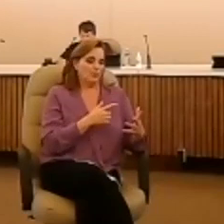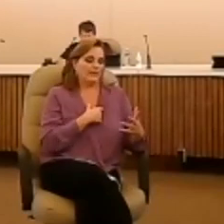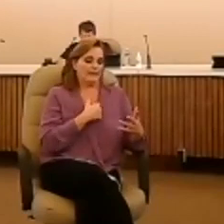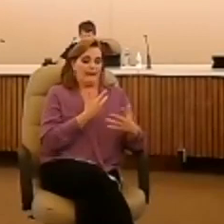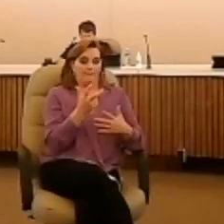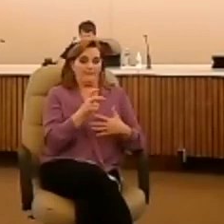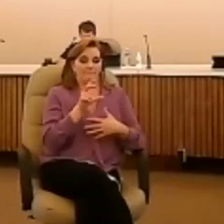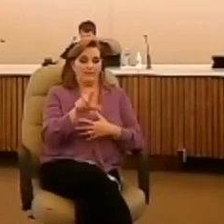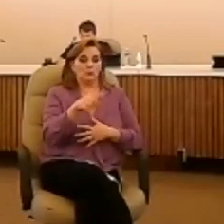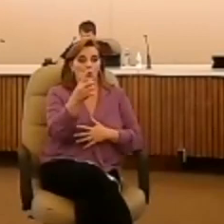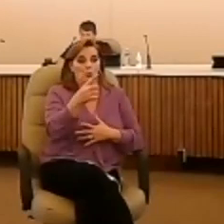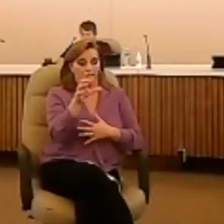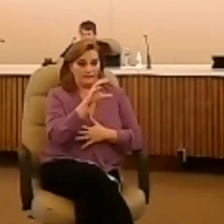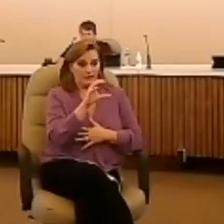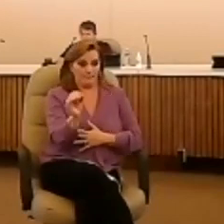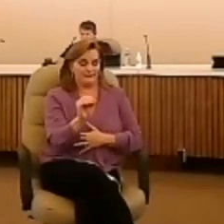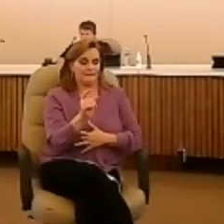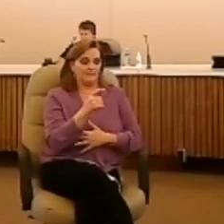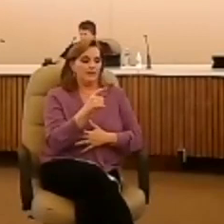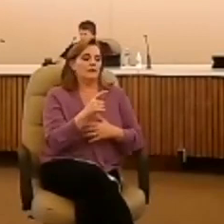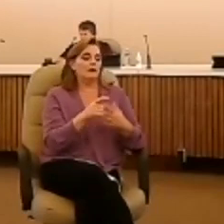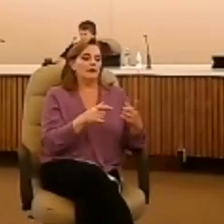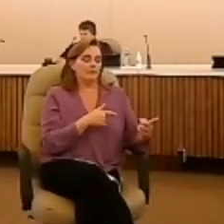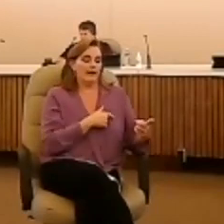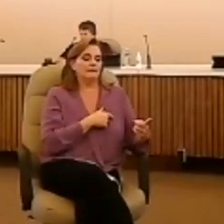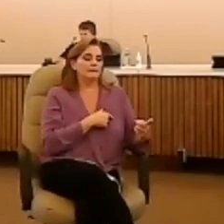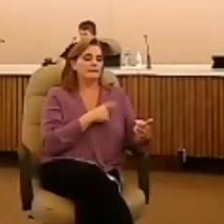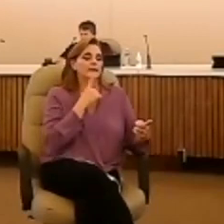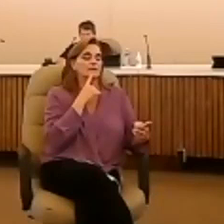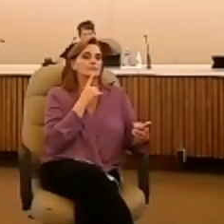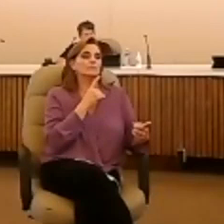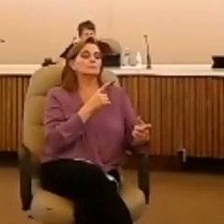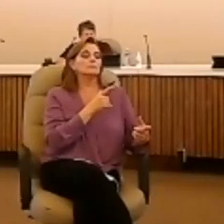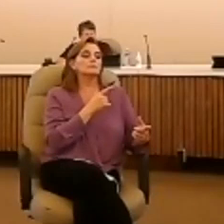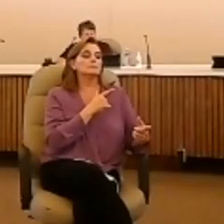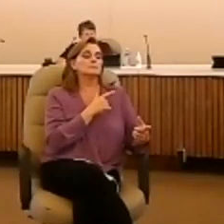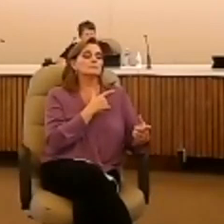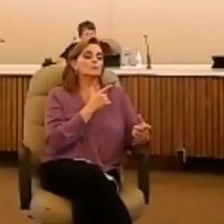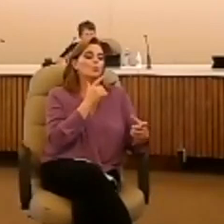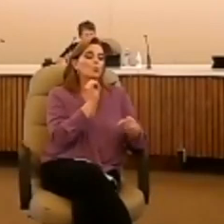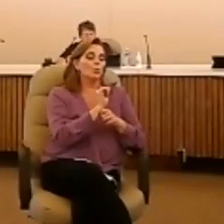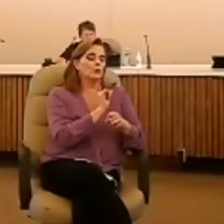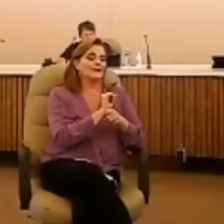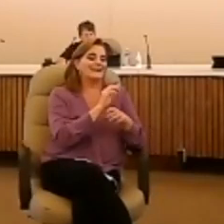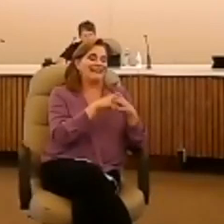one of the companies that is a tenant at this facility, so I will be abstaining.